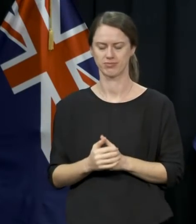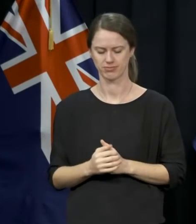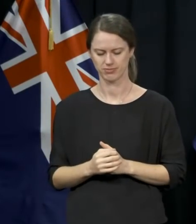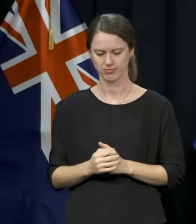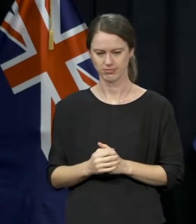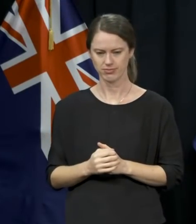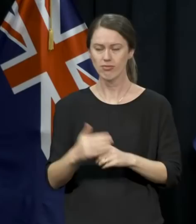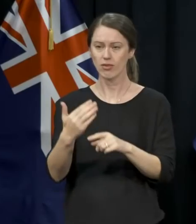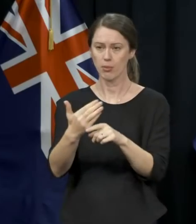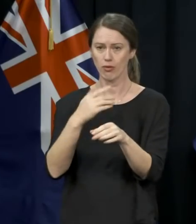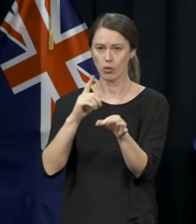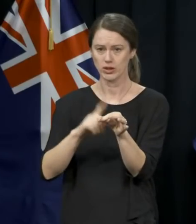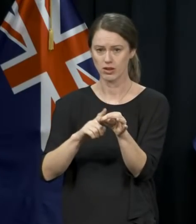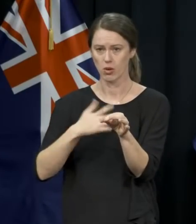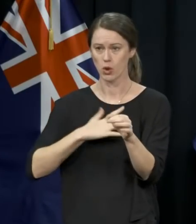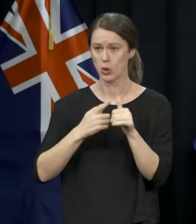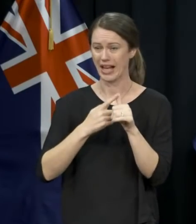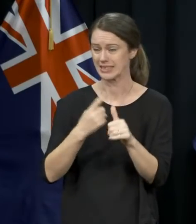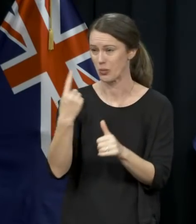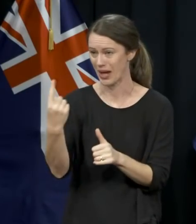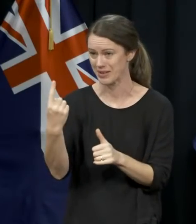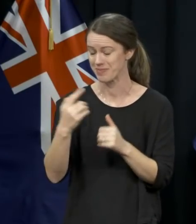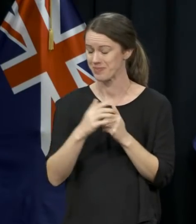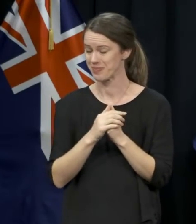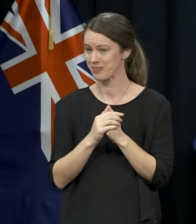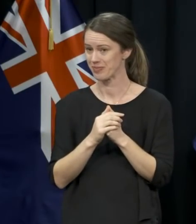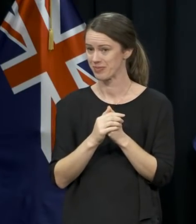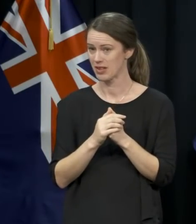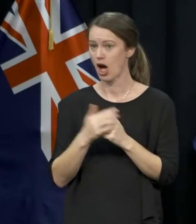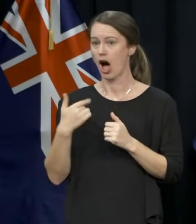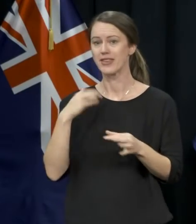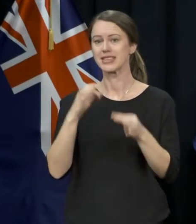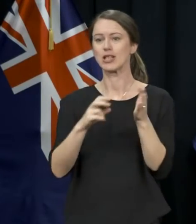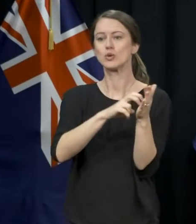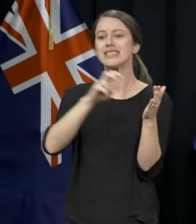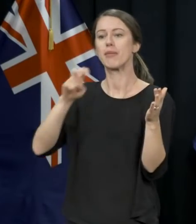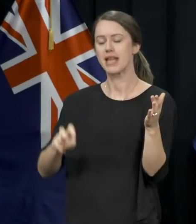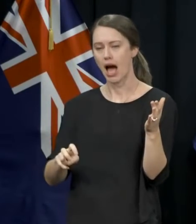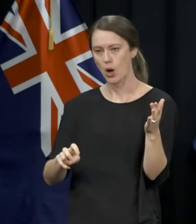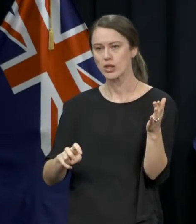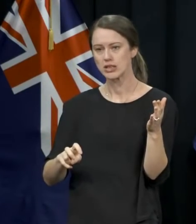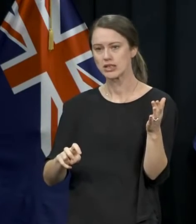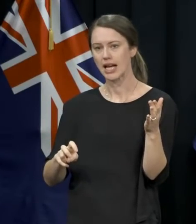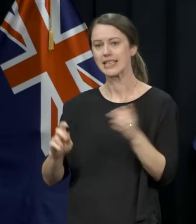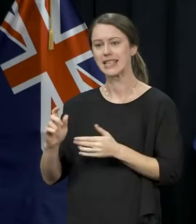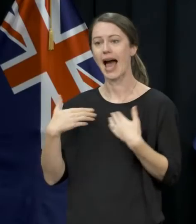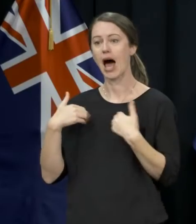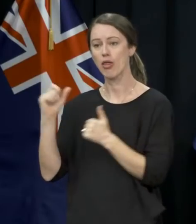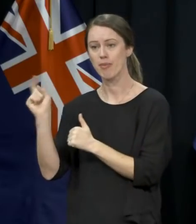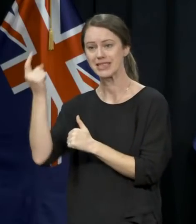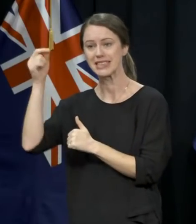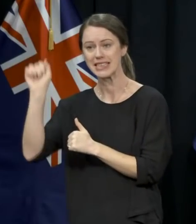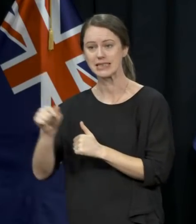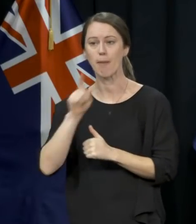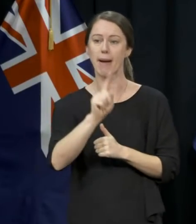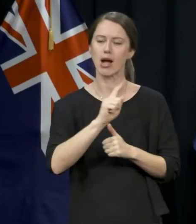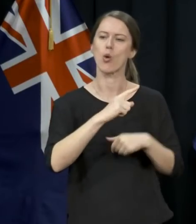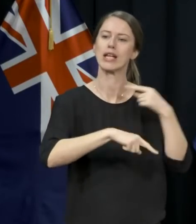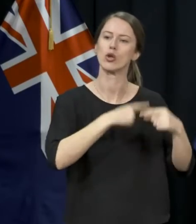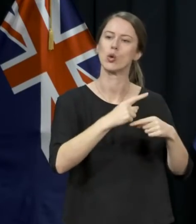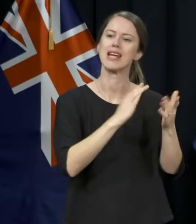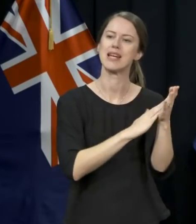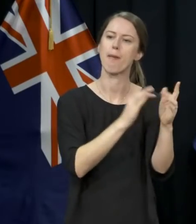Before I take your questions, let me answer one of them in advance. With this decision comes the freedom to spend more time serving as a constituent